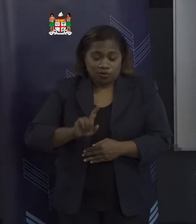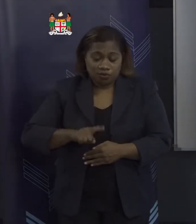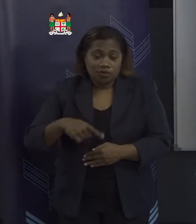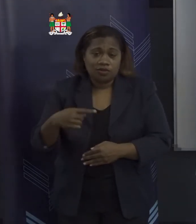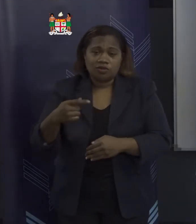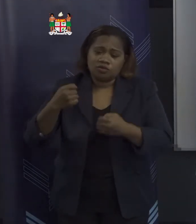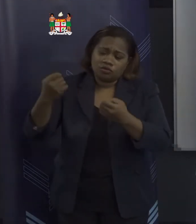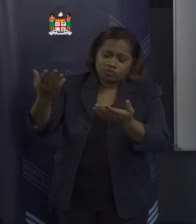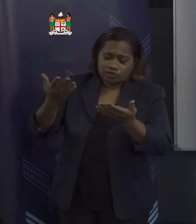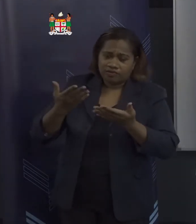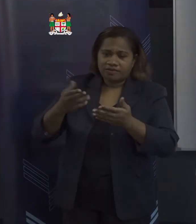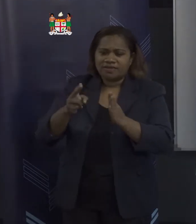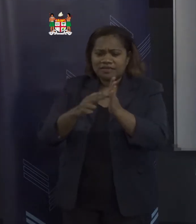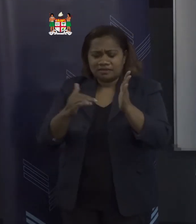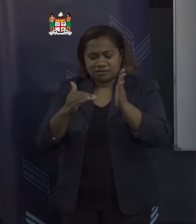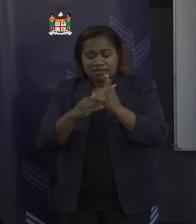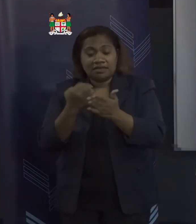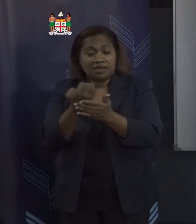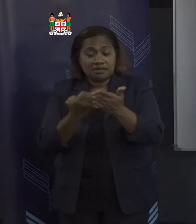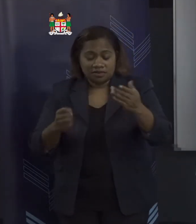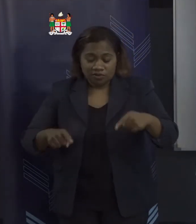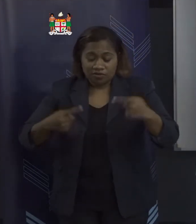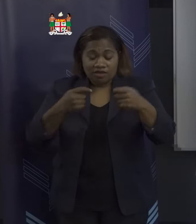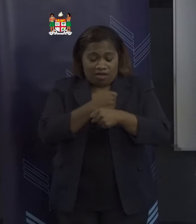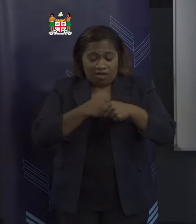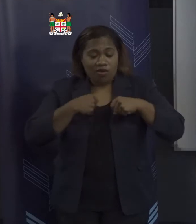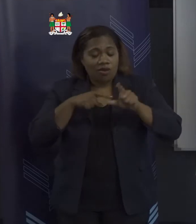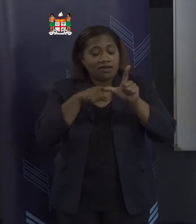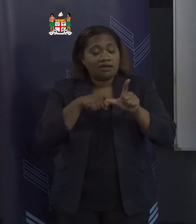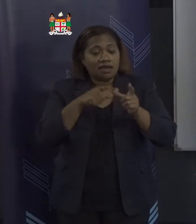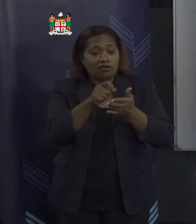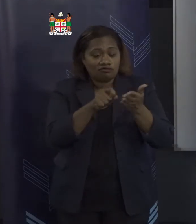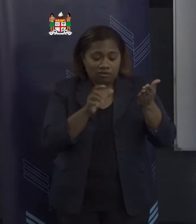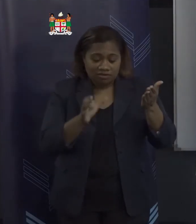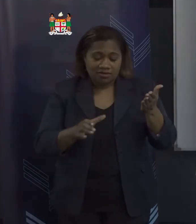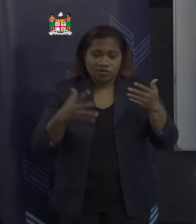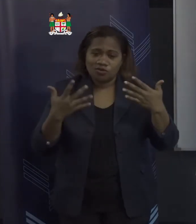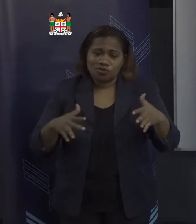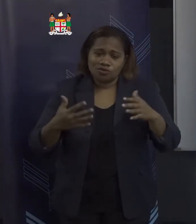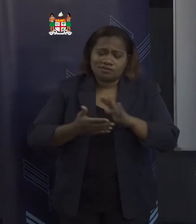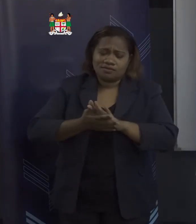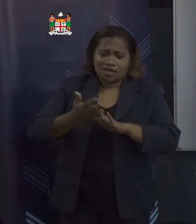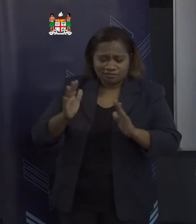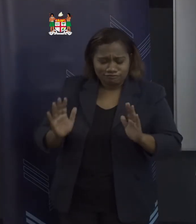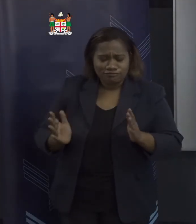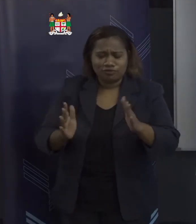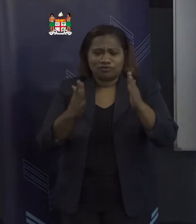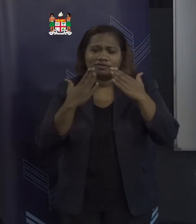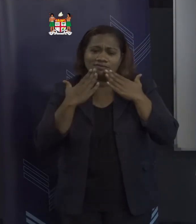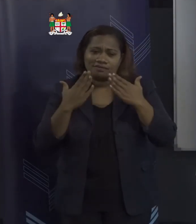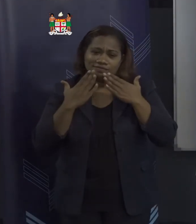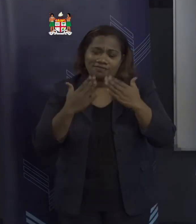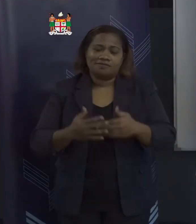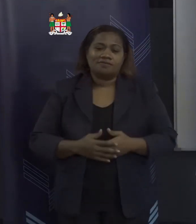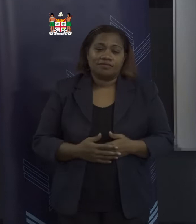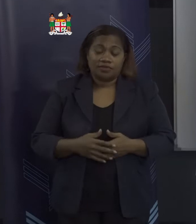providing this New Zealand essay competition for our young writers is highly appreciated. Today, our main celebrants